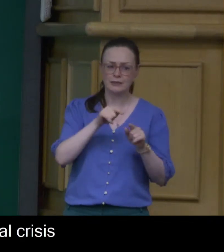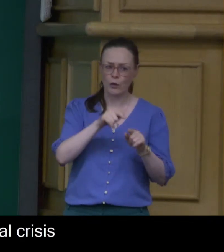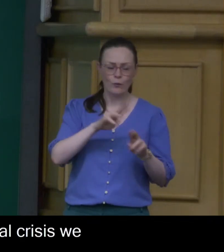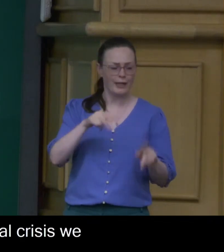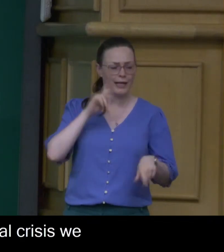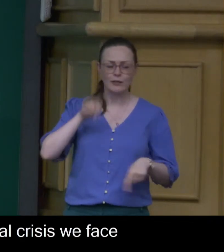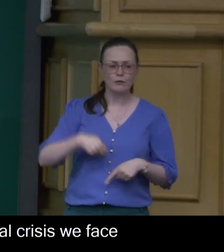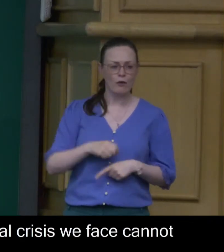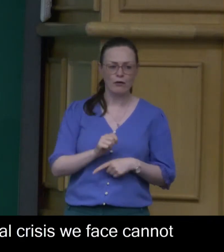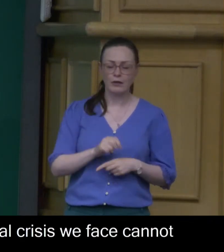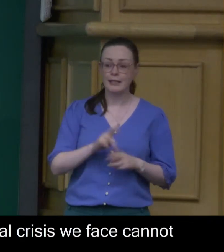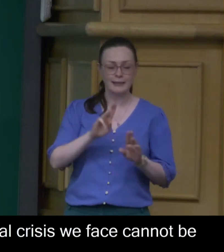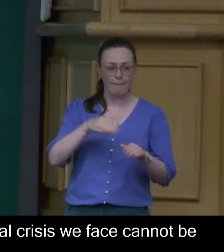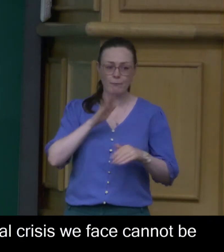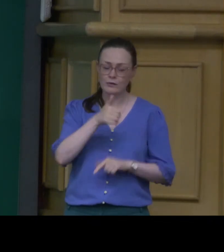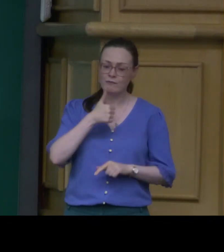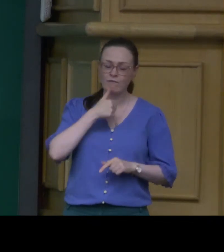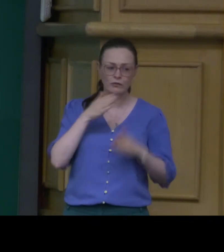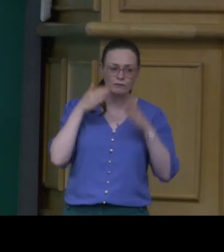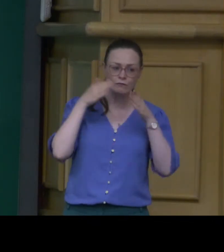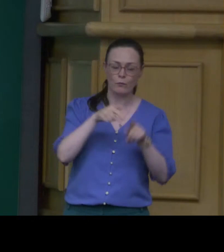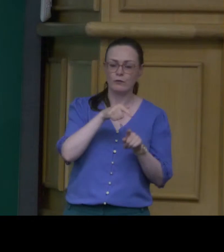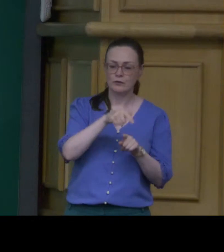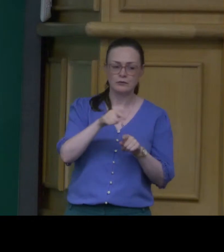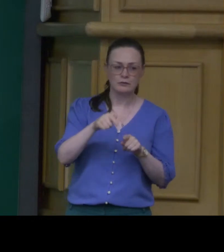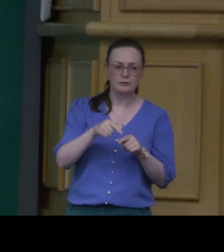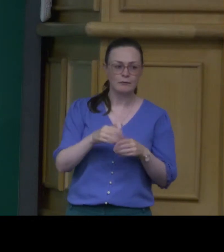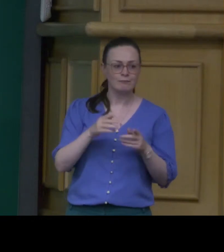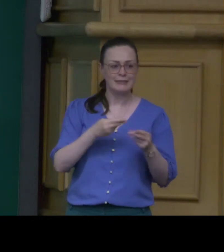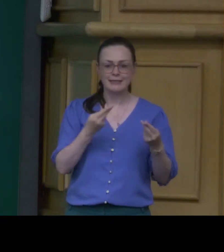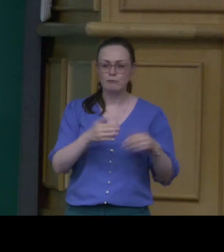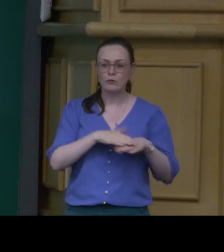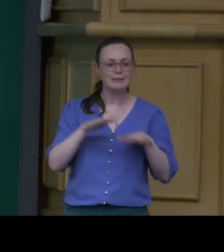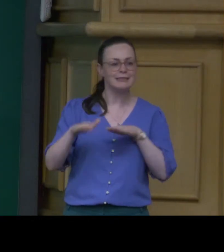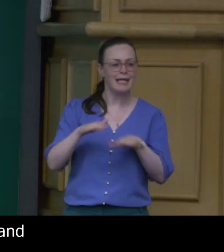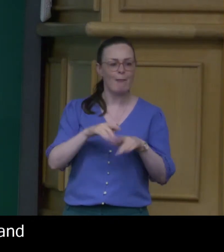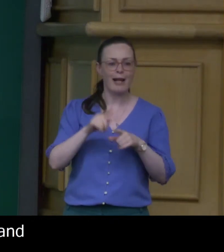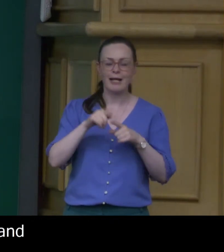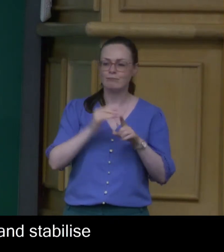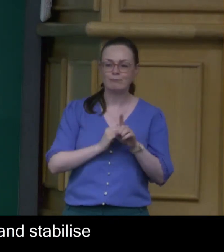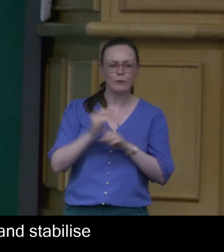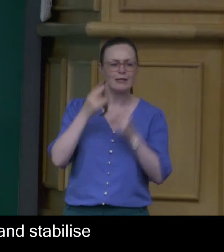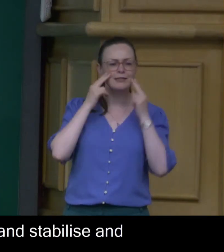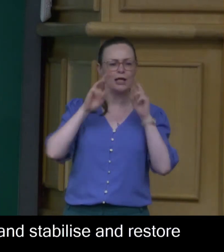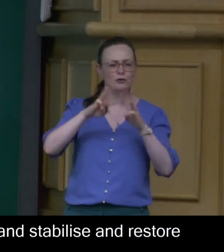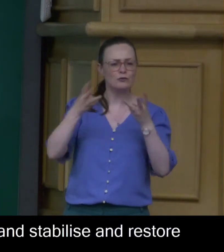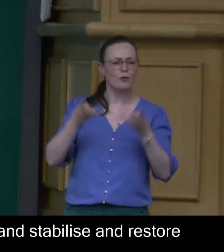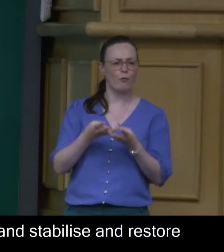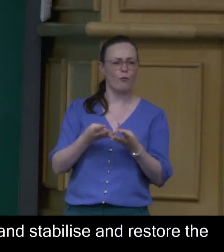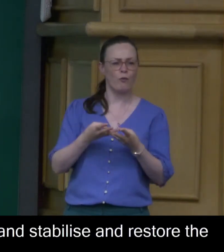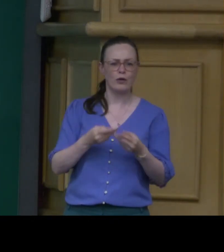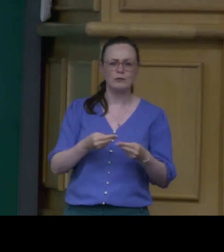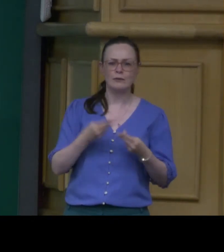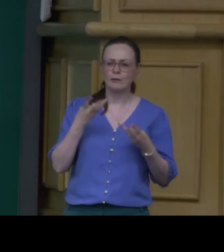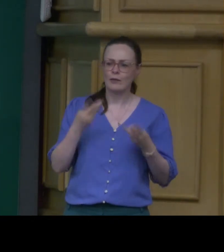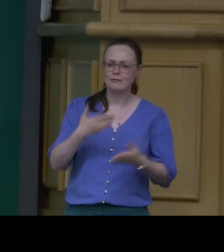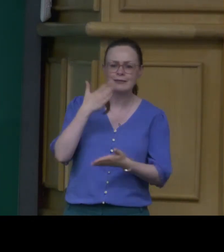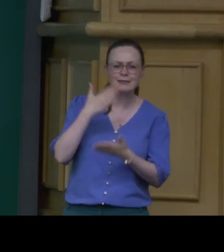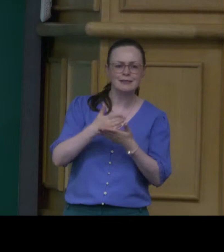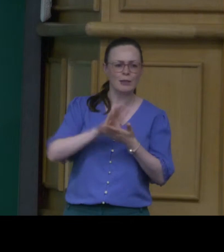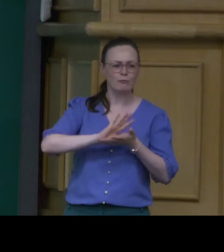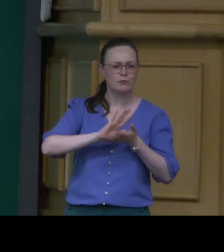be ignored. It has to be our first priority to try and stabilise and restore the natural world, to stop the